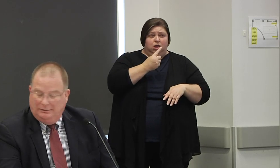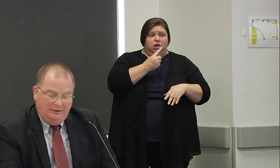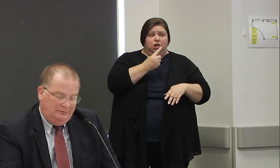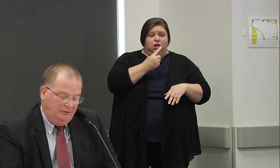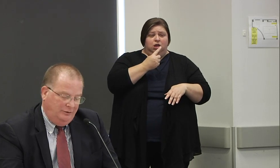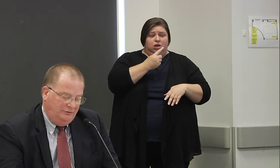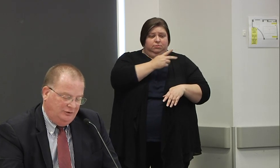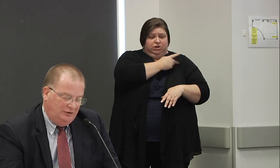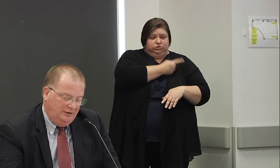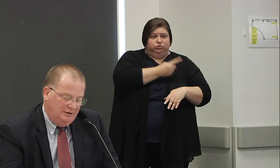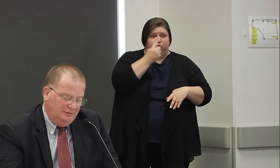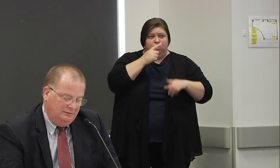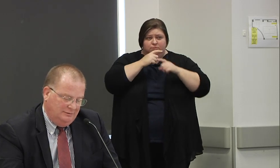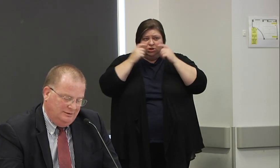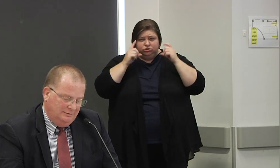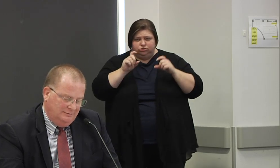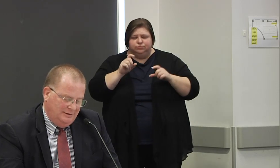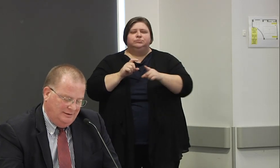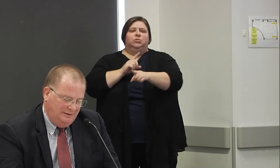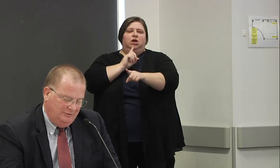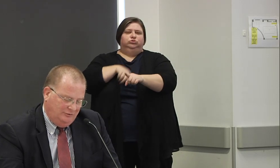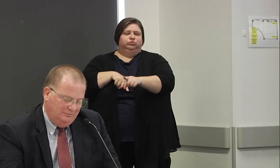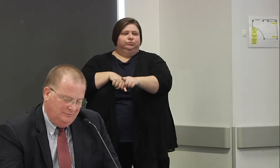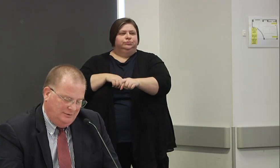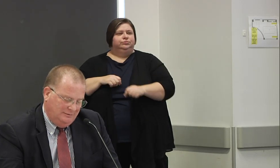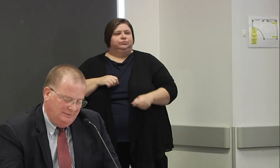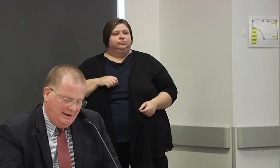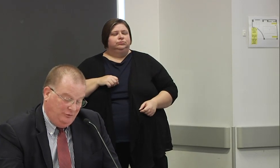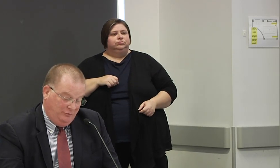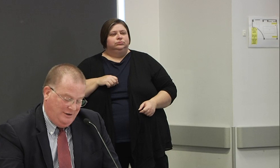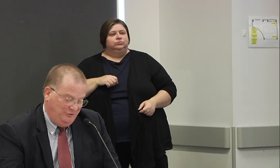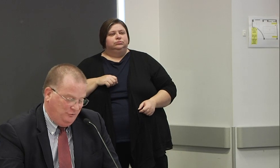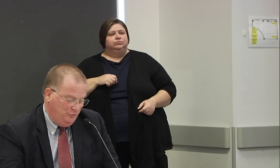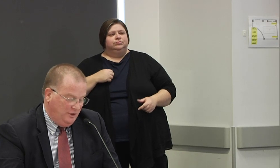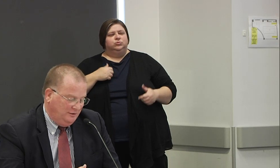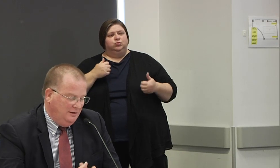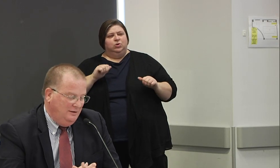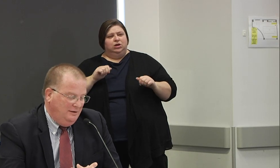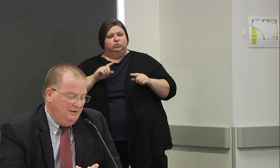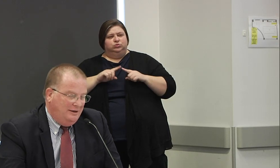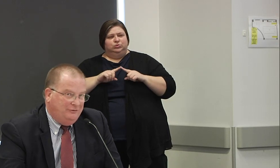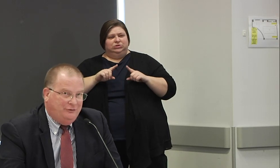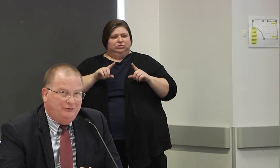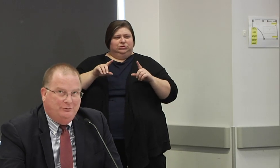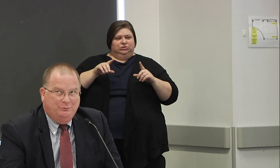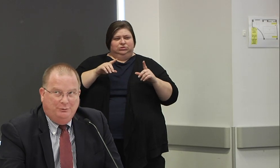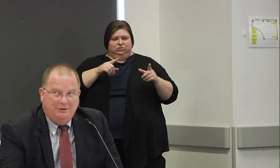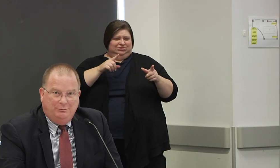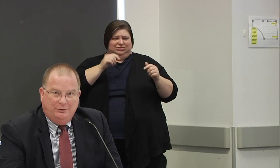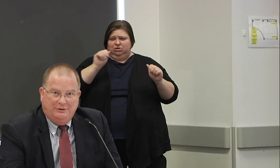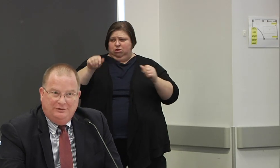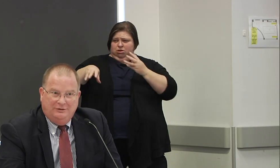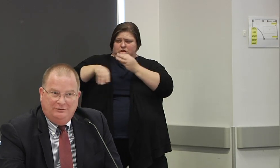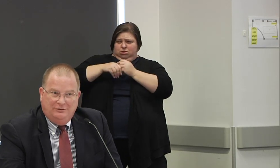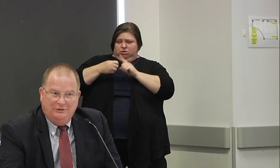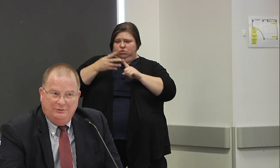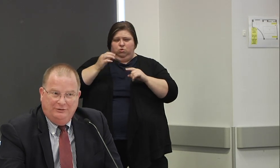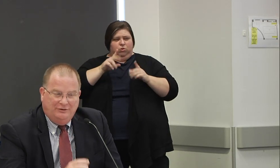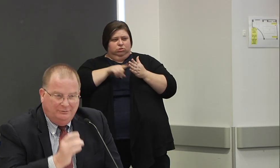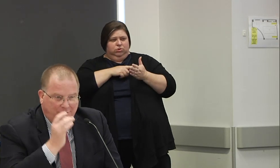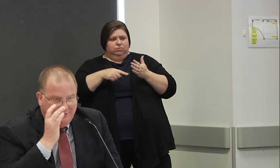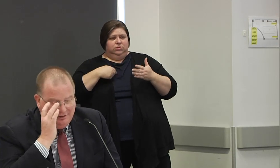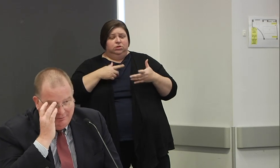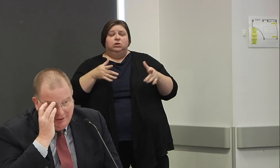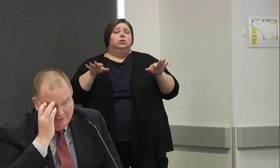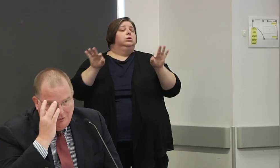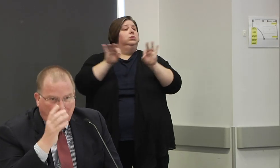Director I'll go Allen. ahead and take a shot at that, and then others can add or correct. I think first, the really important thing to know is that when we